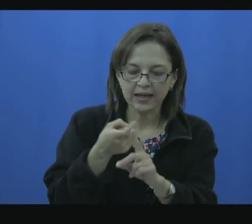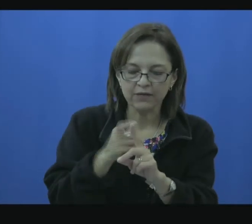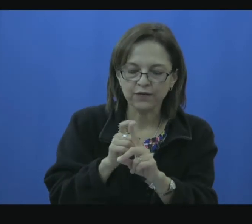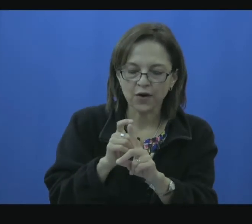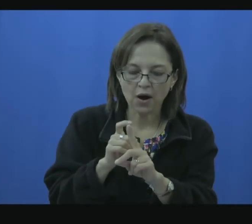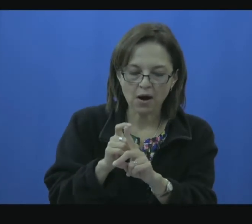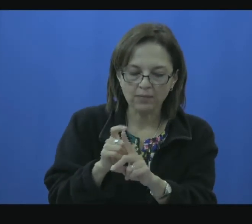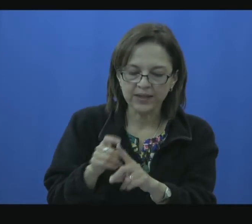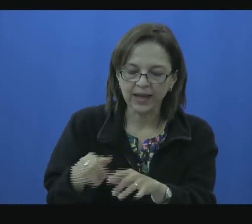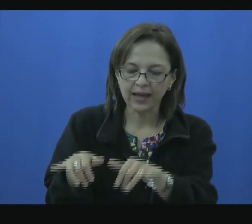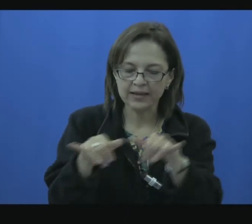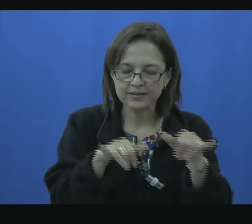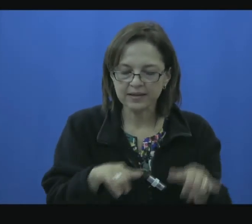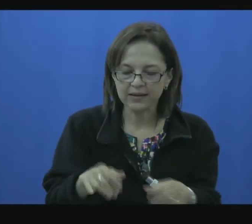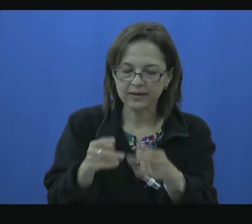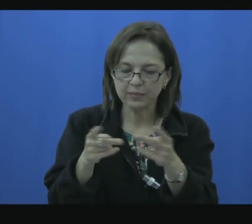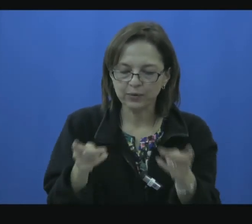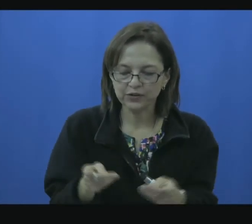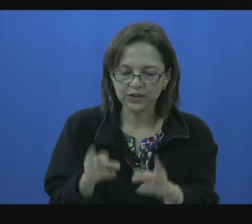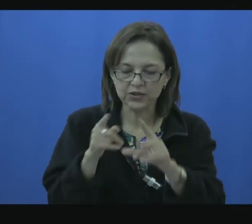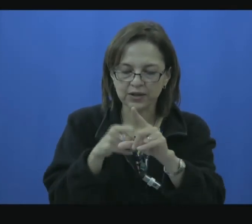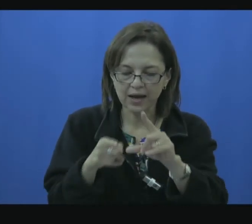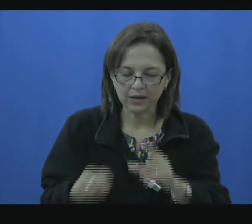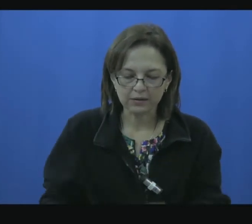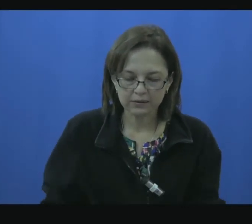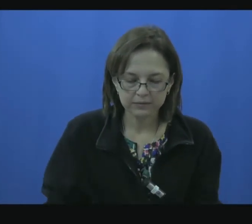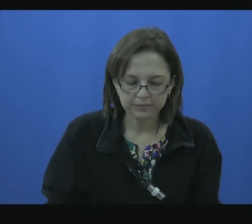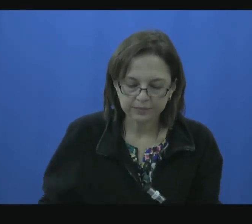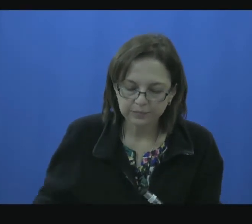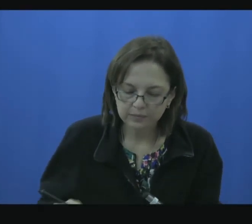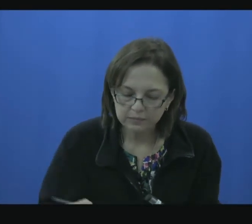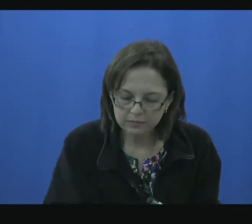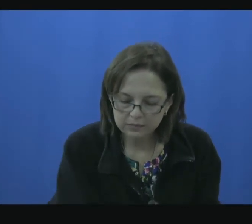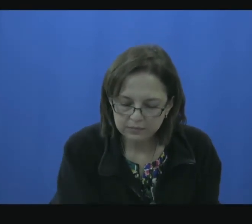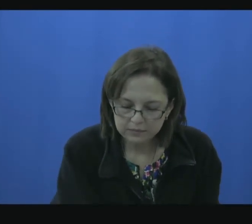180 from the standard position angle.